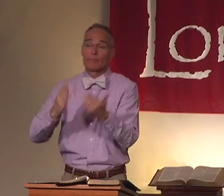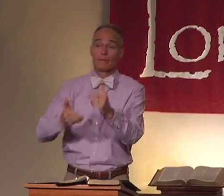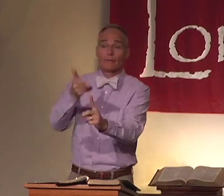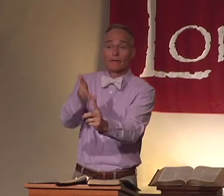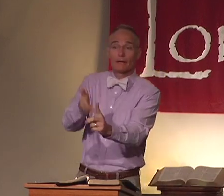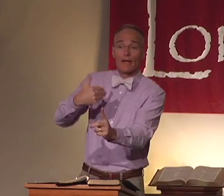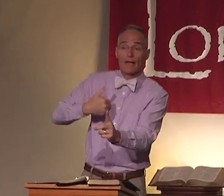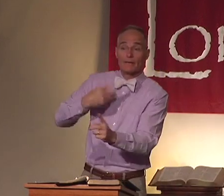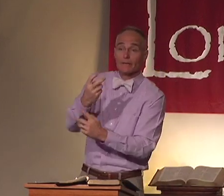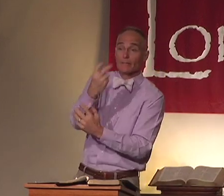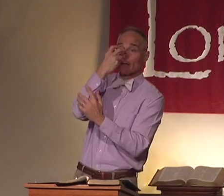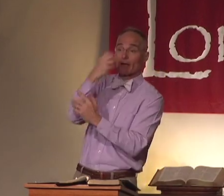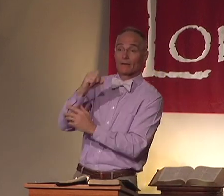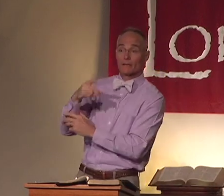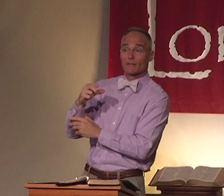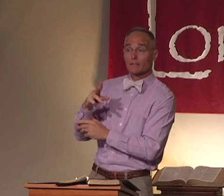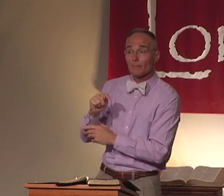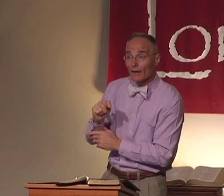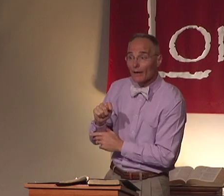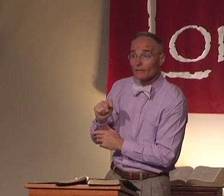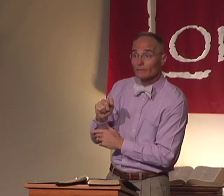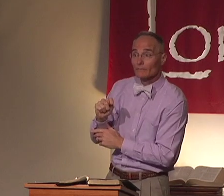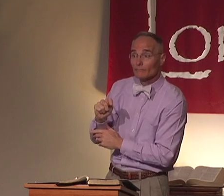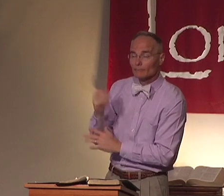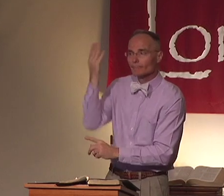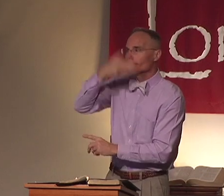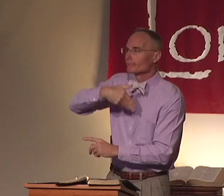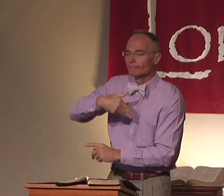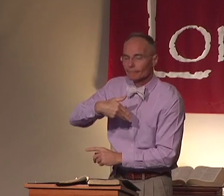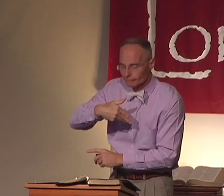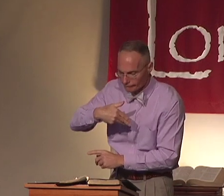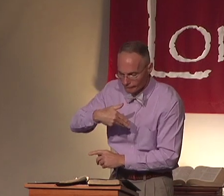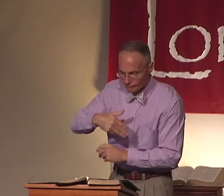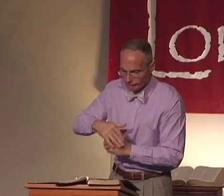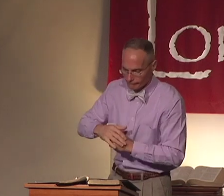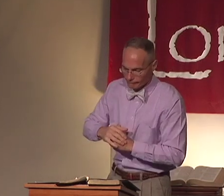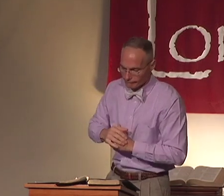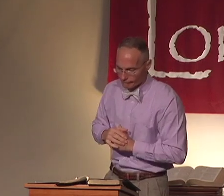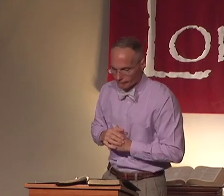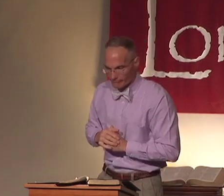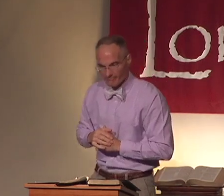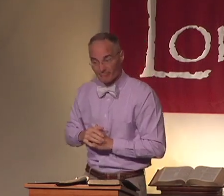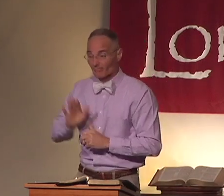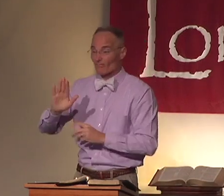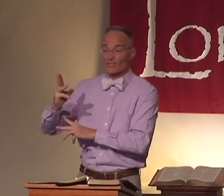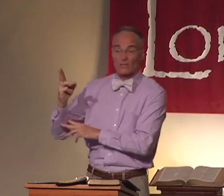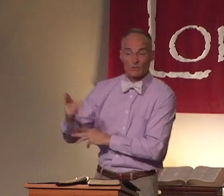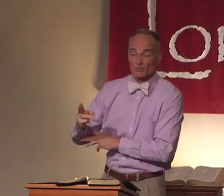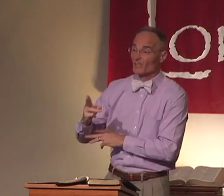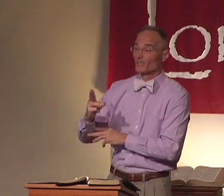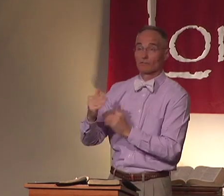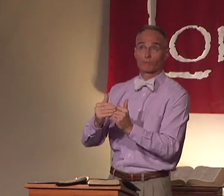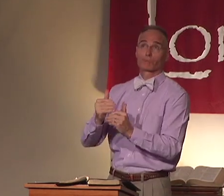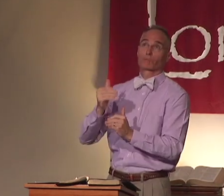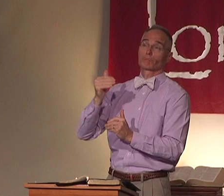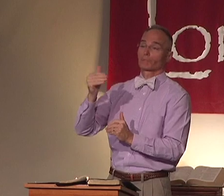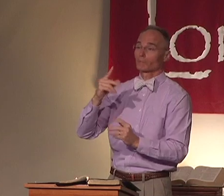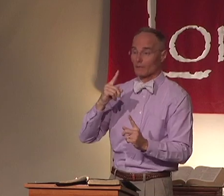is resistant to help. Maybe they have a blind spot, something they don't recognize. Or it's their history, it's